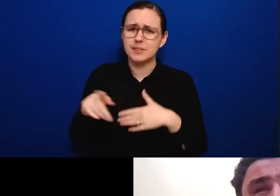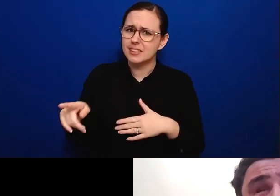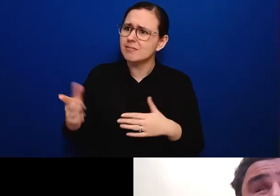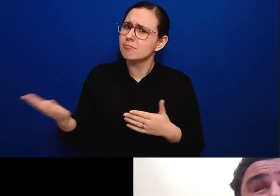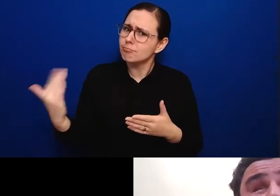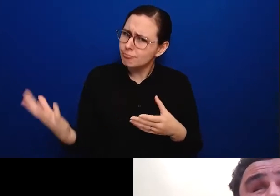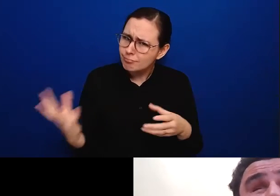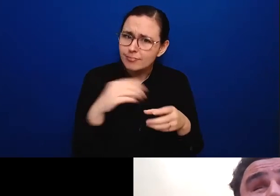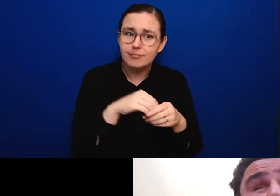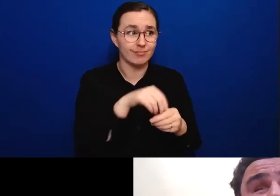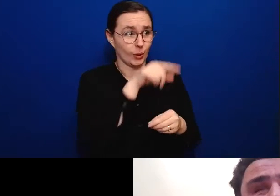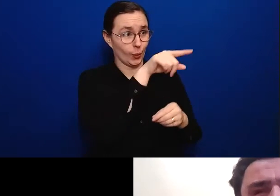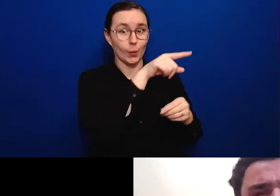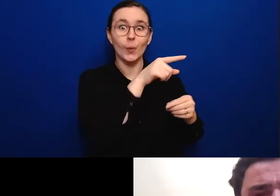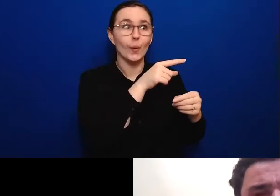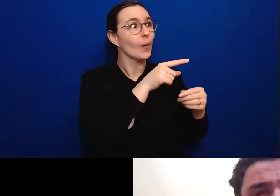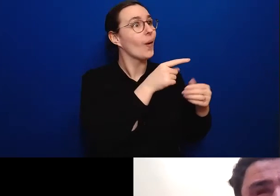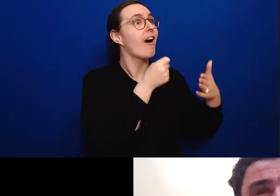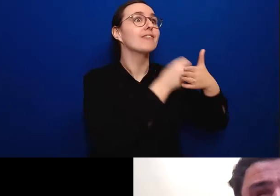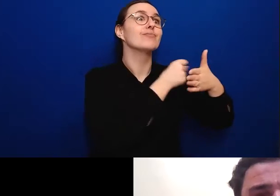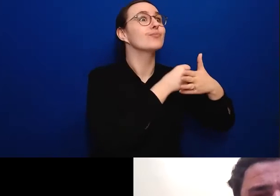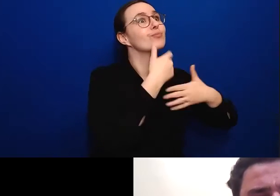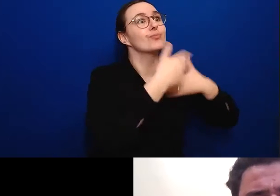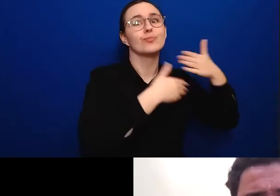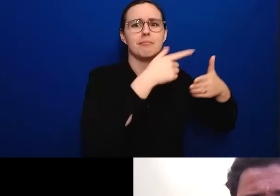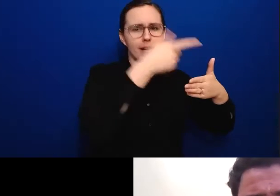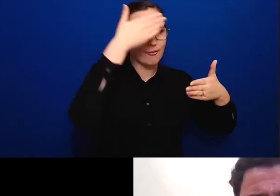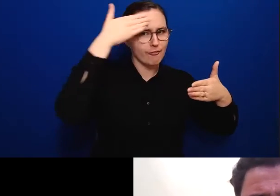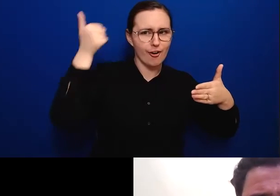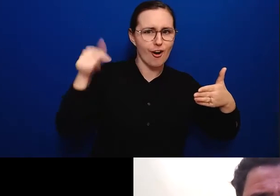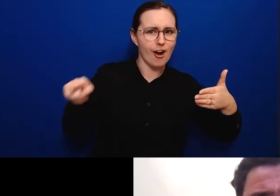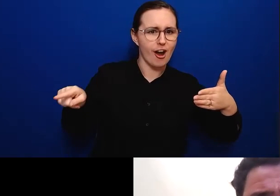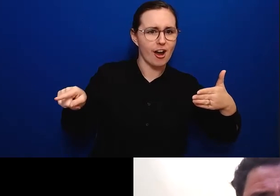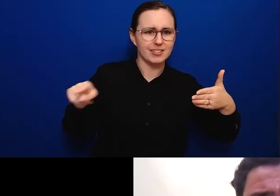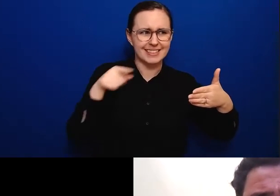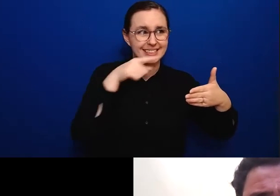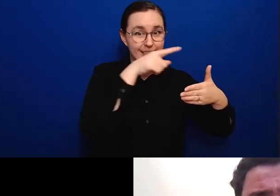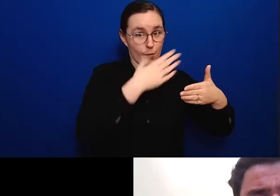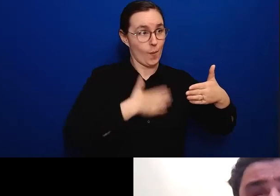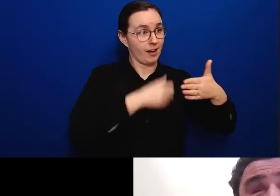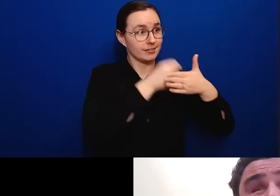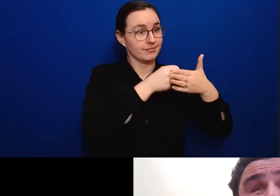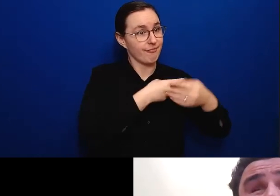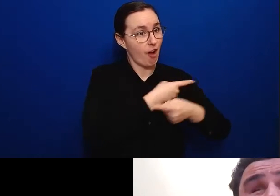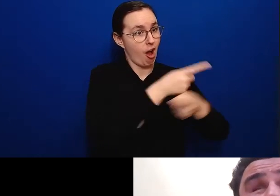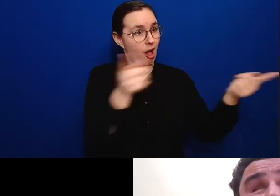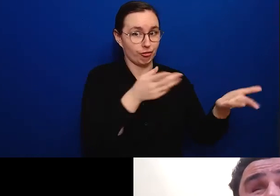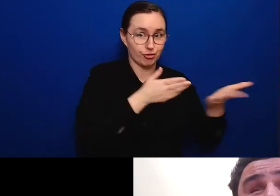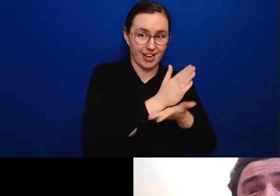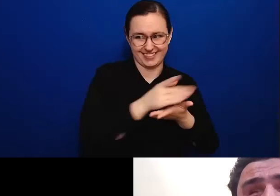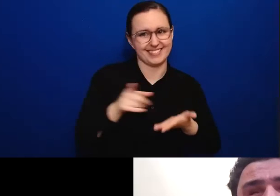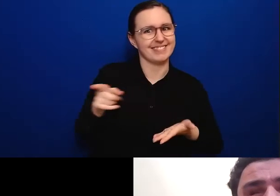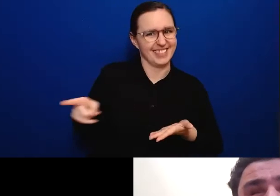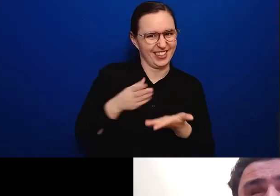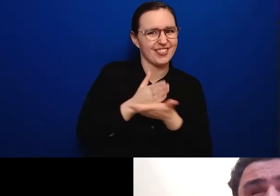and research when you are involving the youth with disabilities. Because what I have seen, that, for example, when you're not doing the youth with disabilities, the